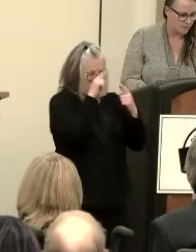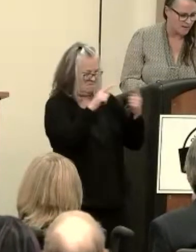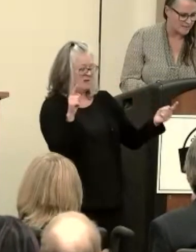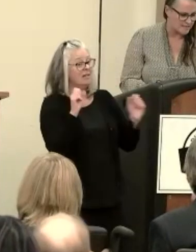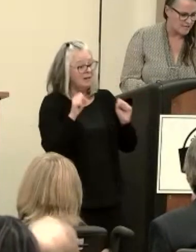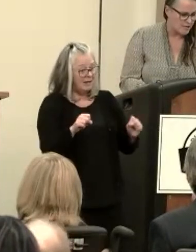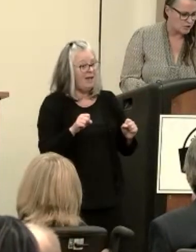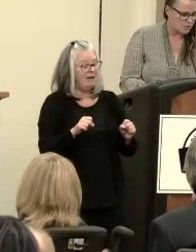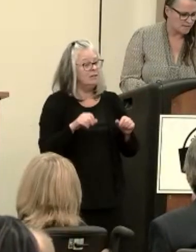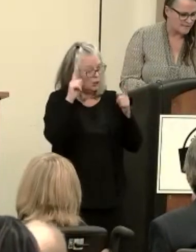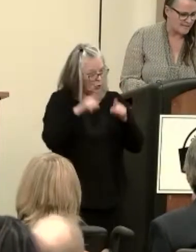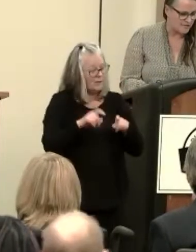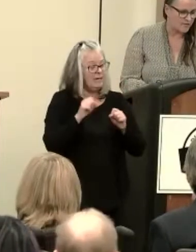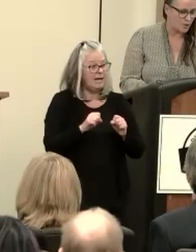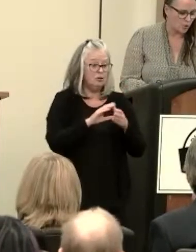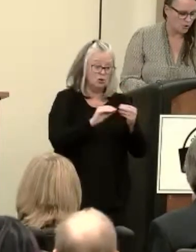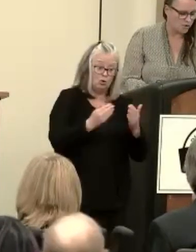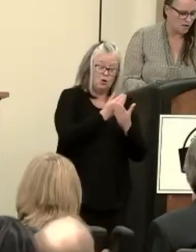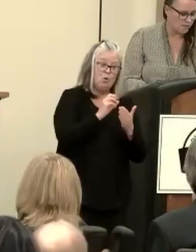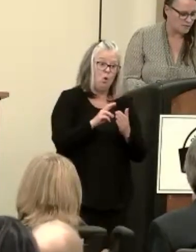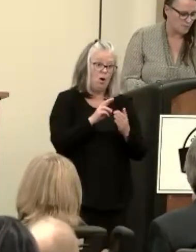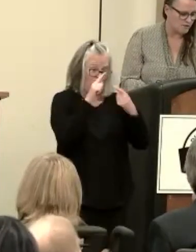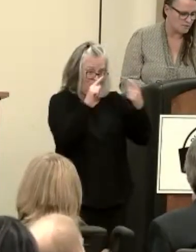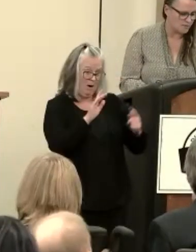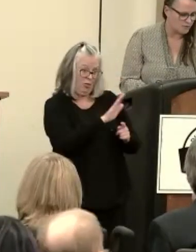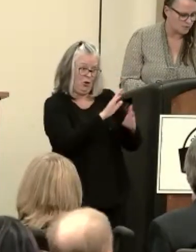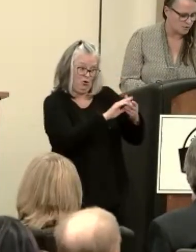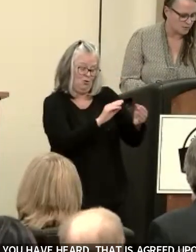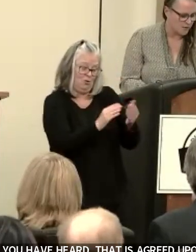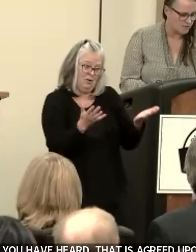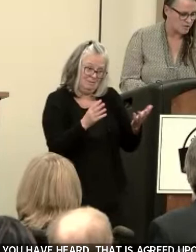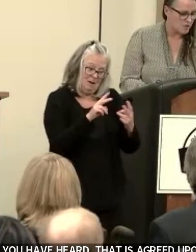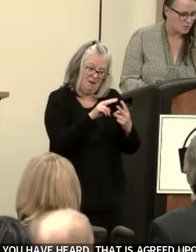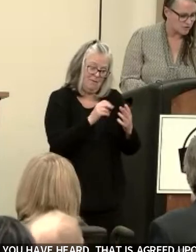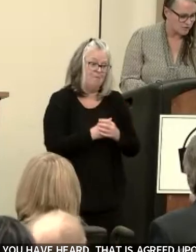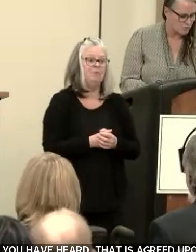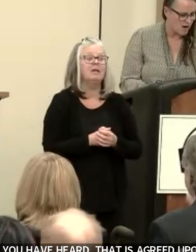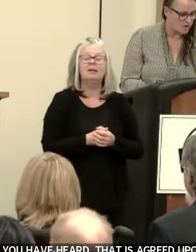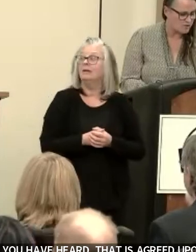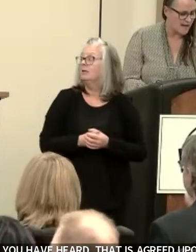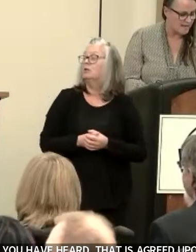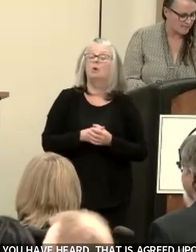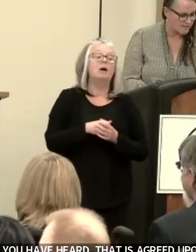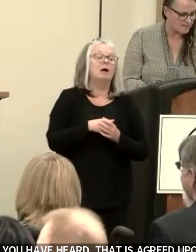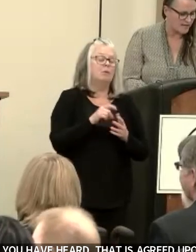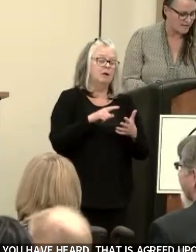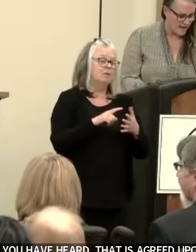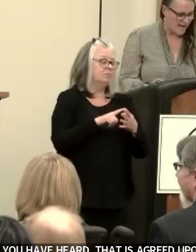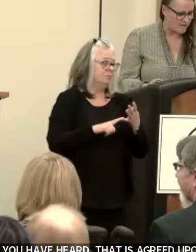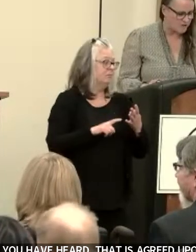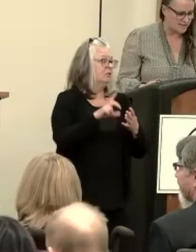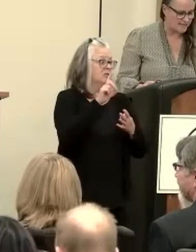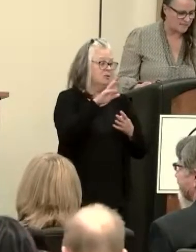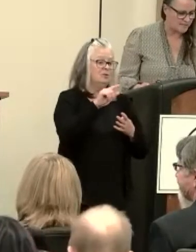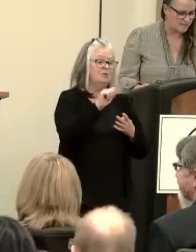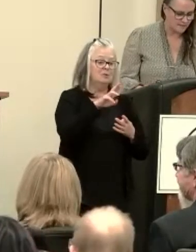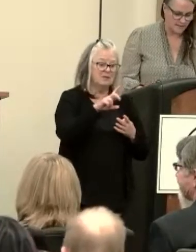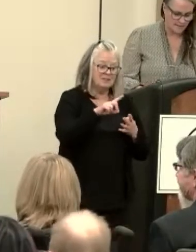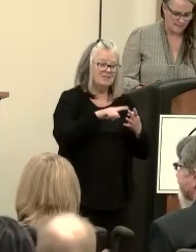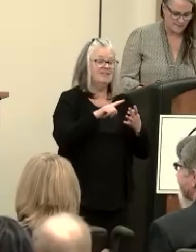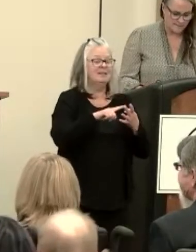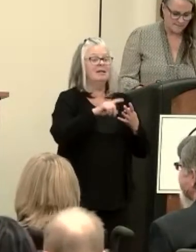upon format. 2 minutes each. And the order of response will be Dugald Lamont, Rochelle Squires, Nahani Fontaine, and Janine